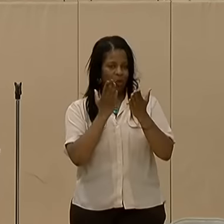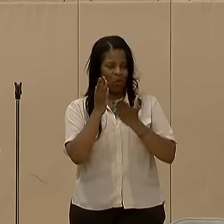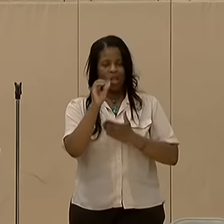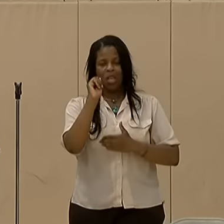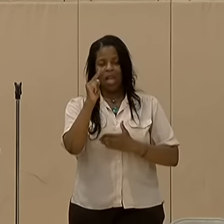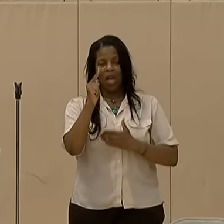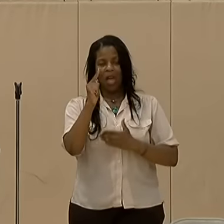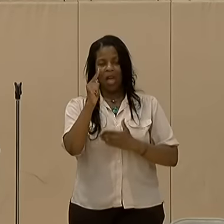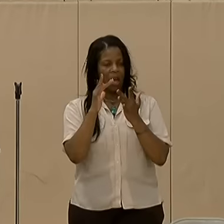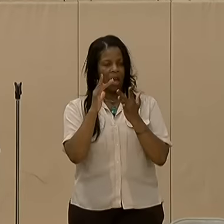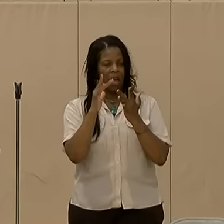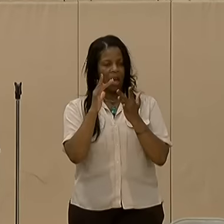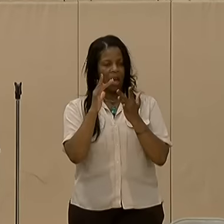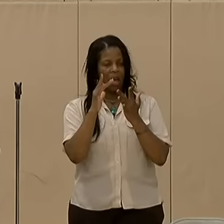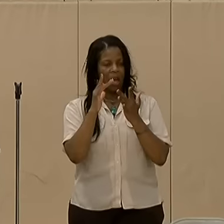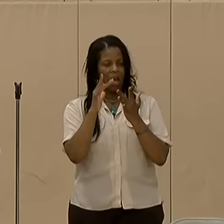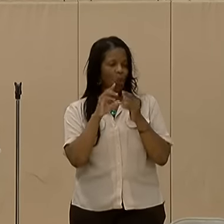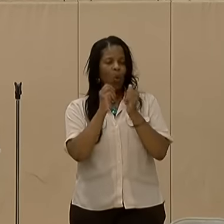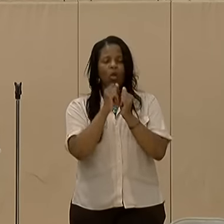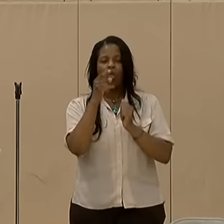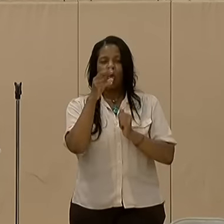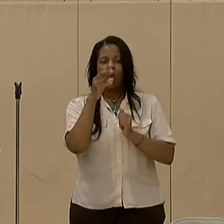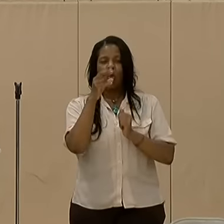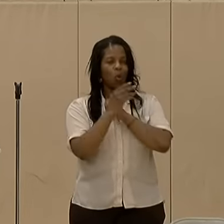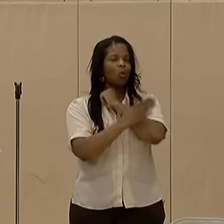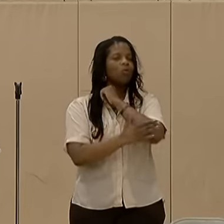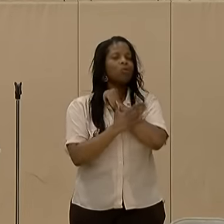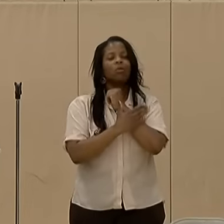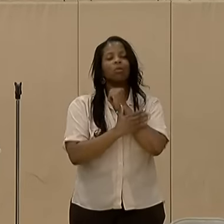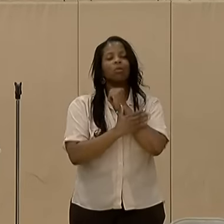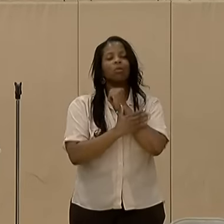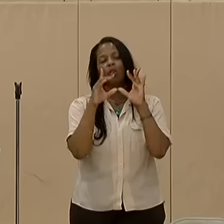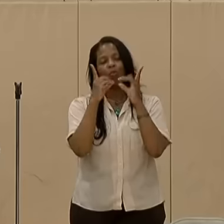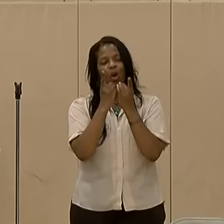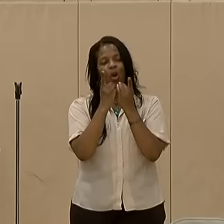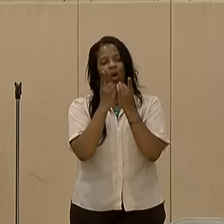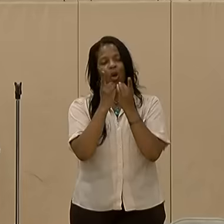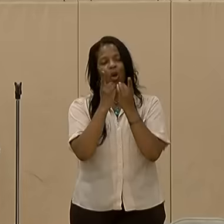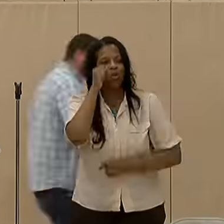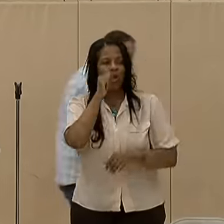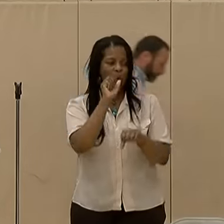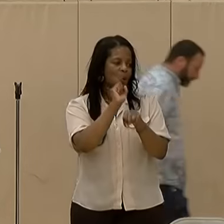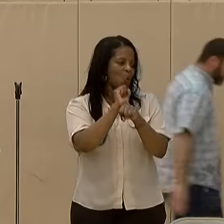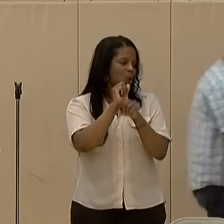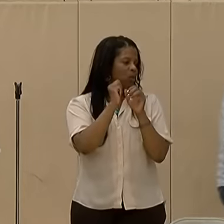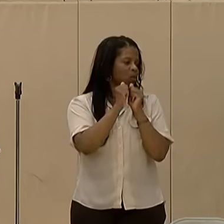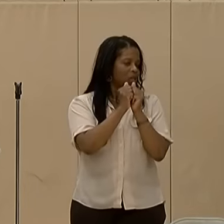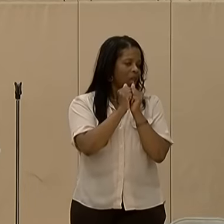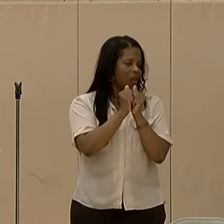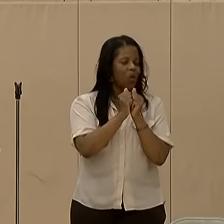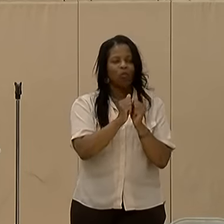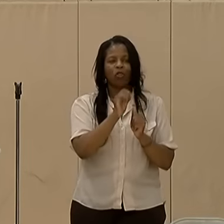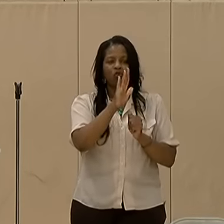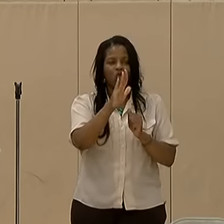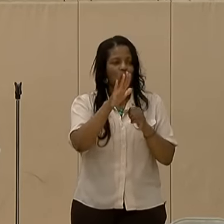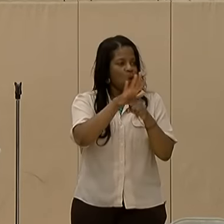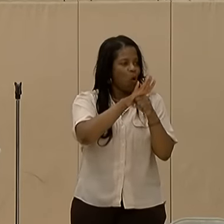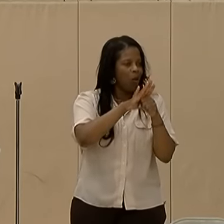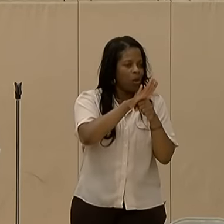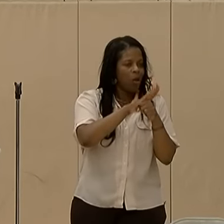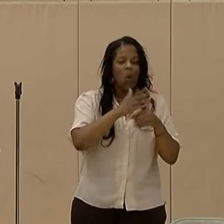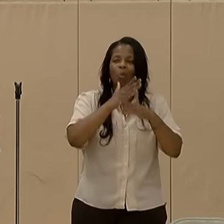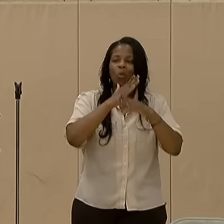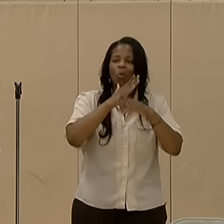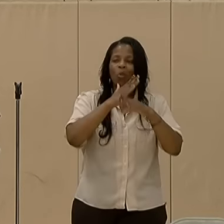County Fire Department on a daily basis. We work together, whether it's a fire in your community, protecting